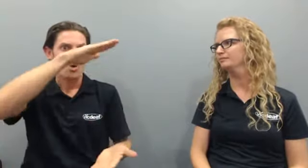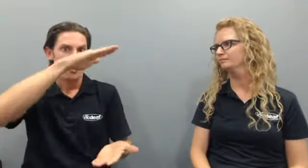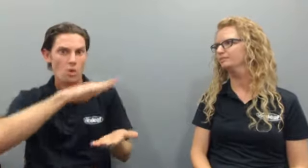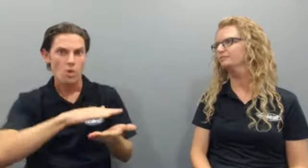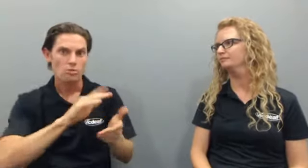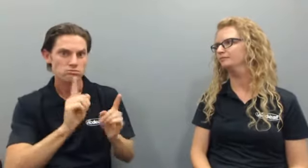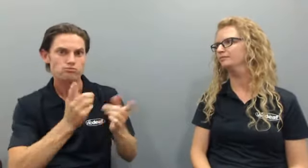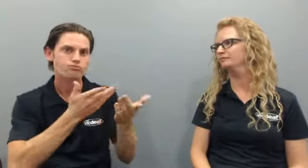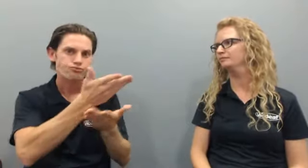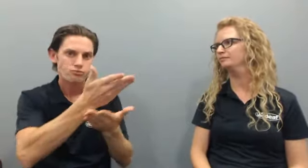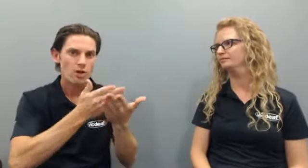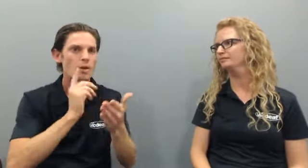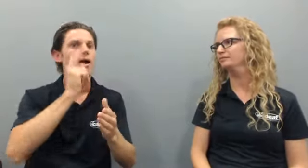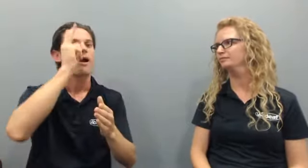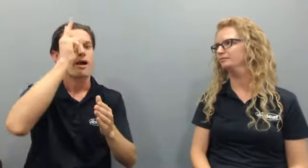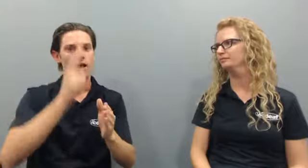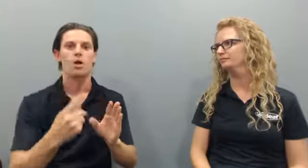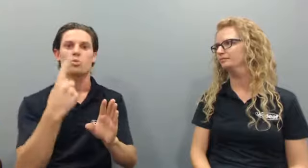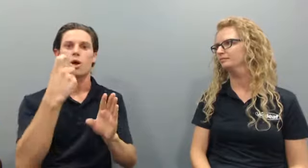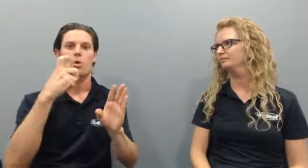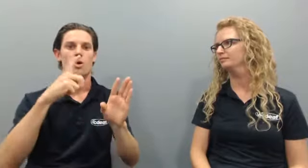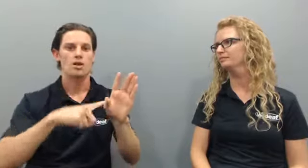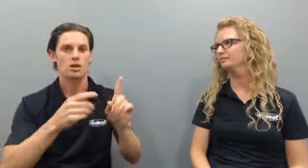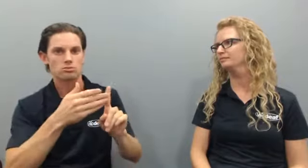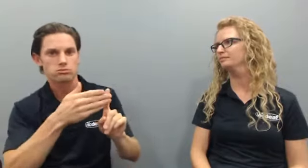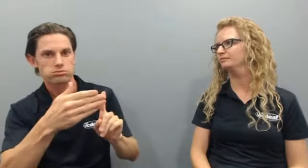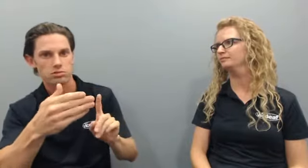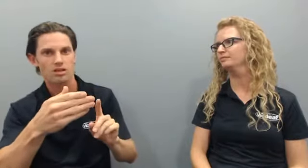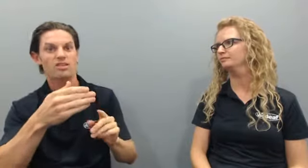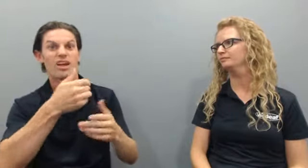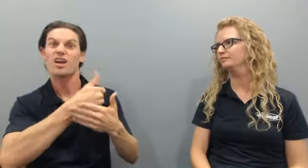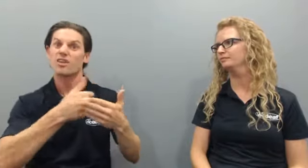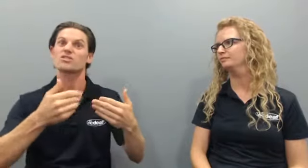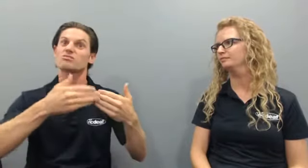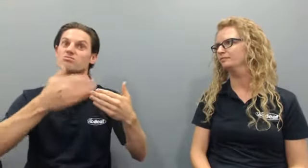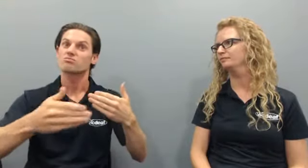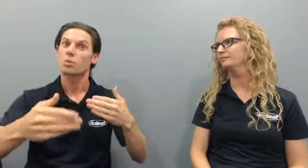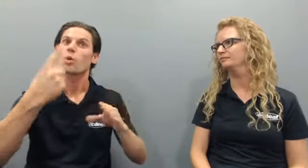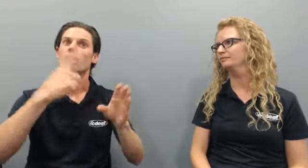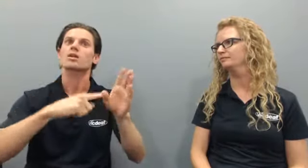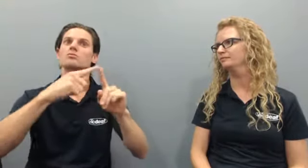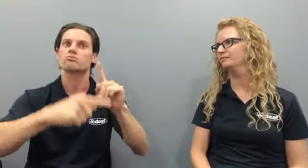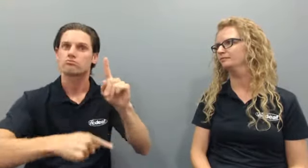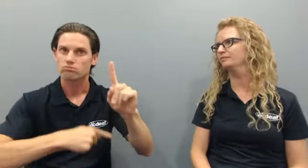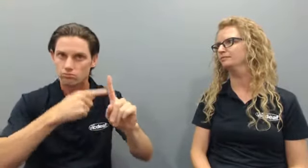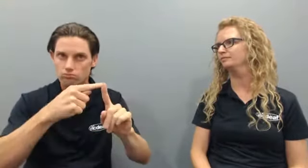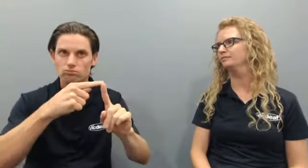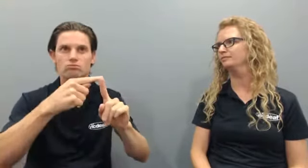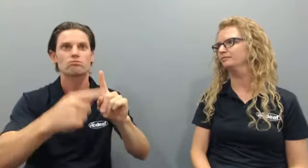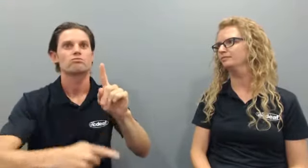passed and how your funding was, if you need more or less, and then that will again run for another year. So it is a yearly